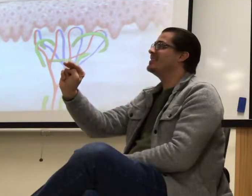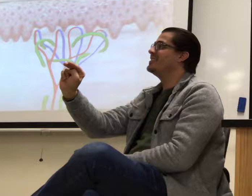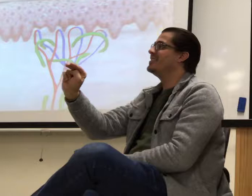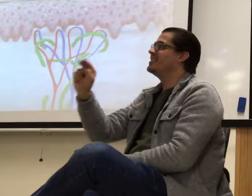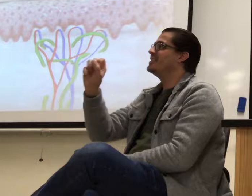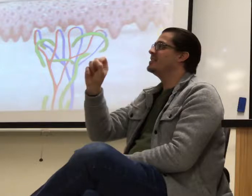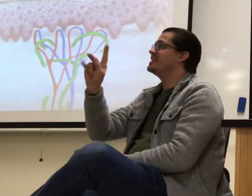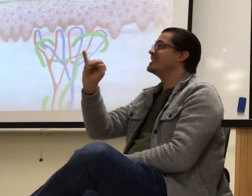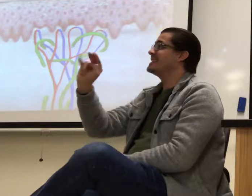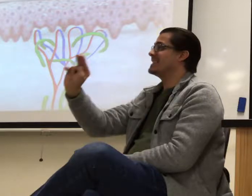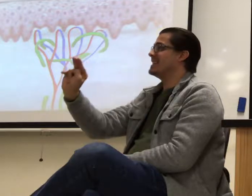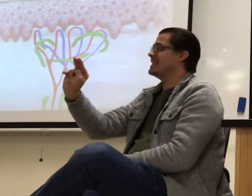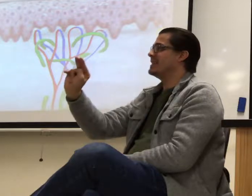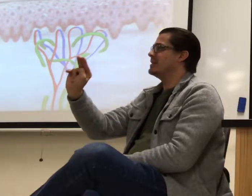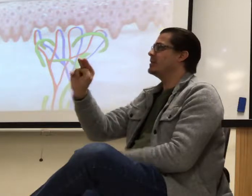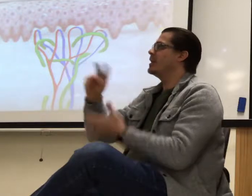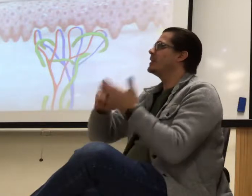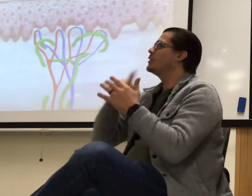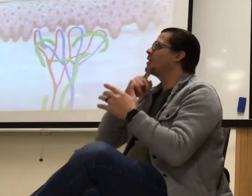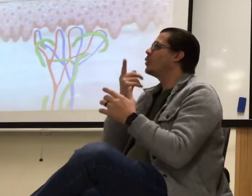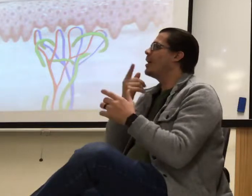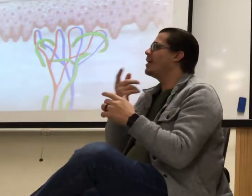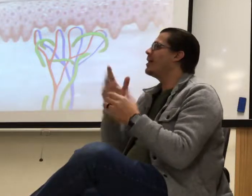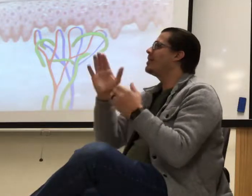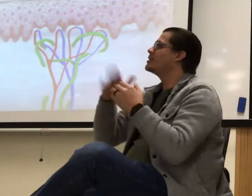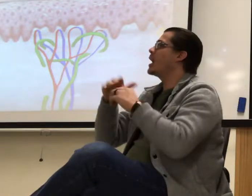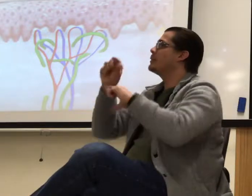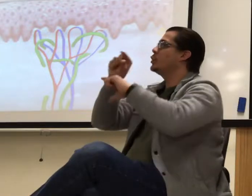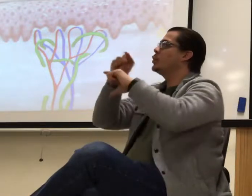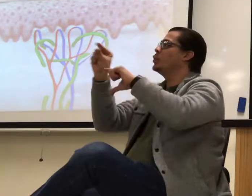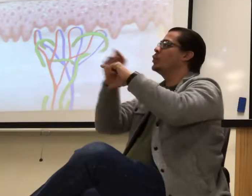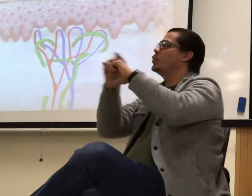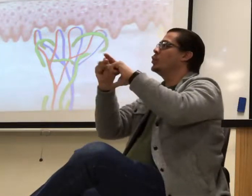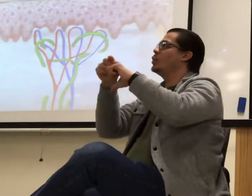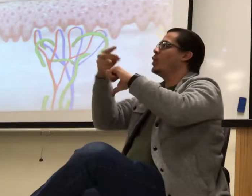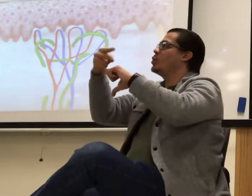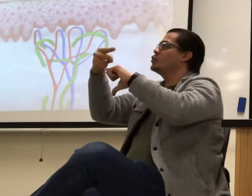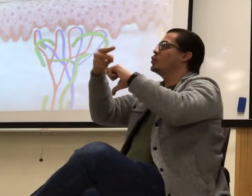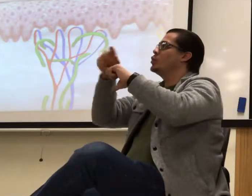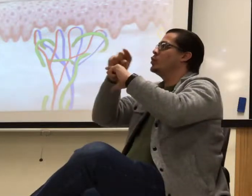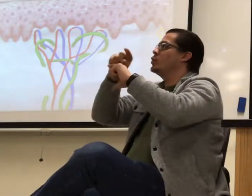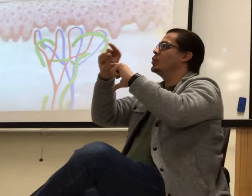we're referring to the top 2 layers, epidermis,